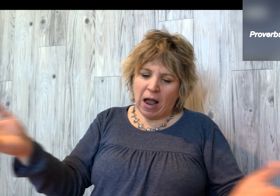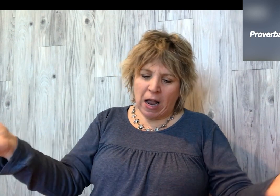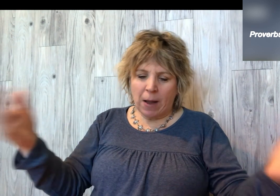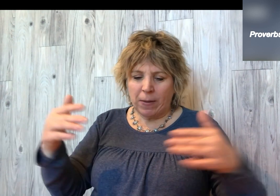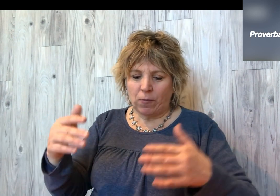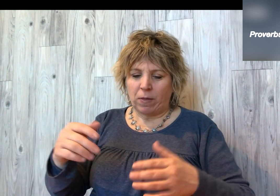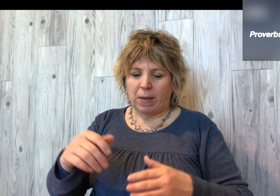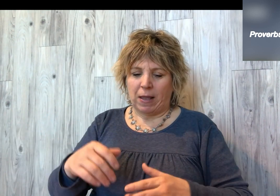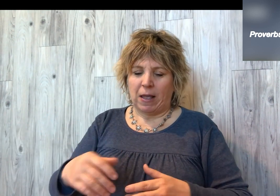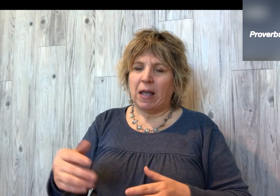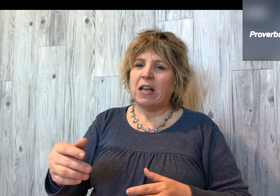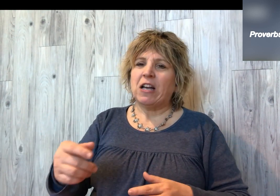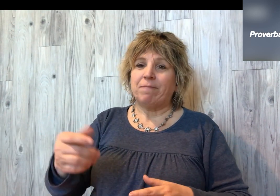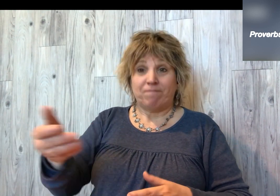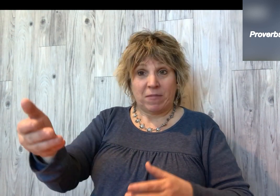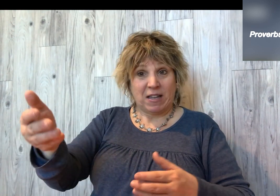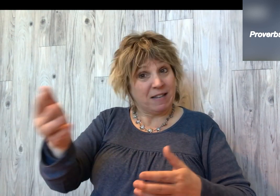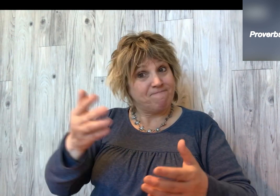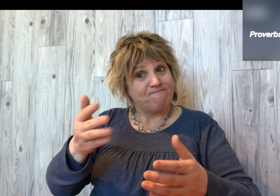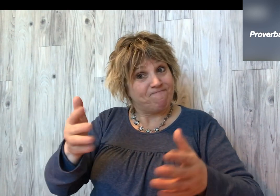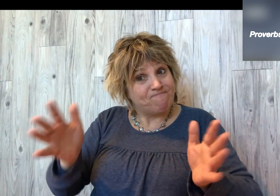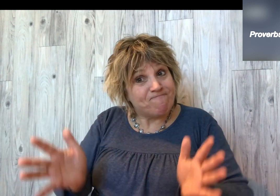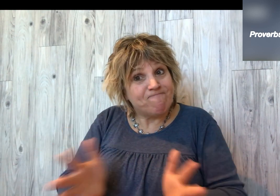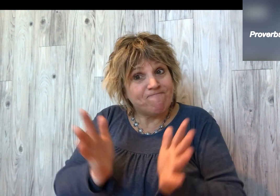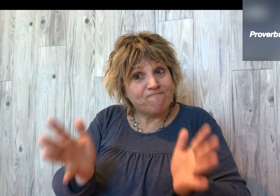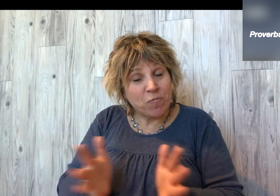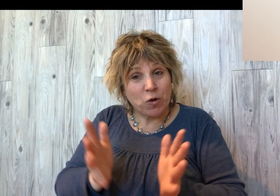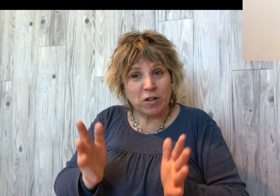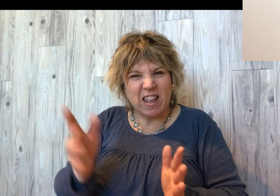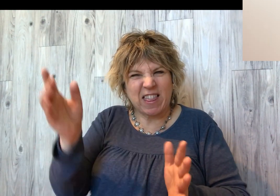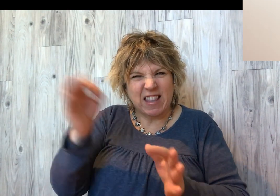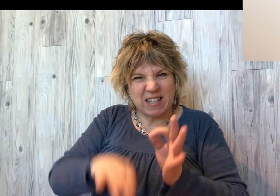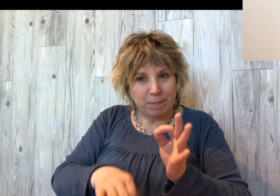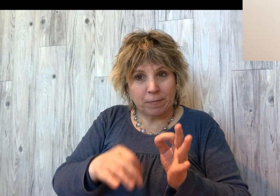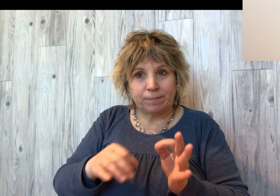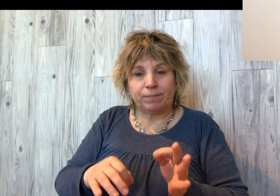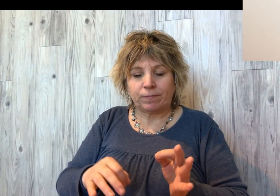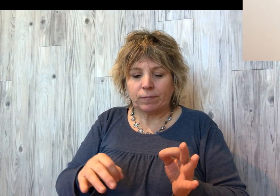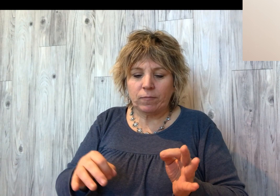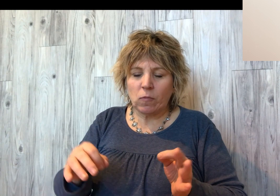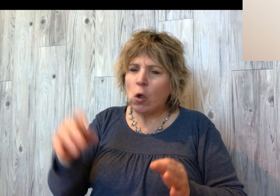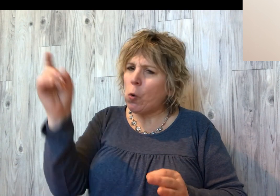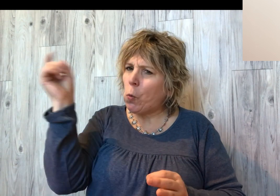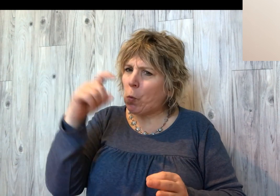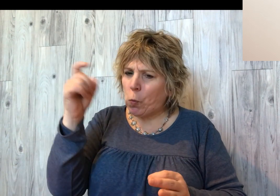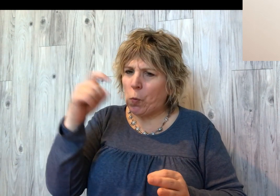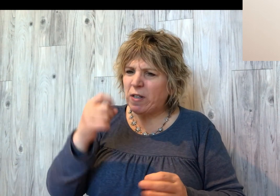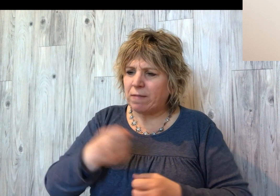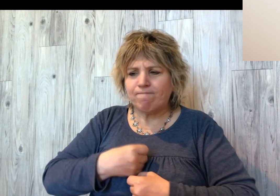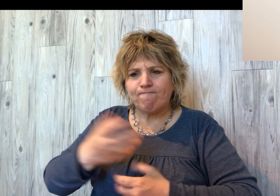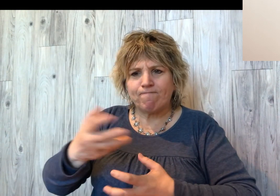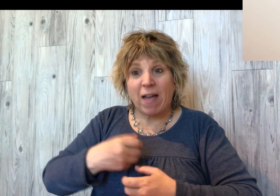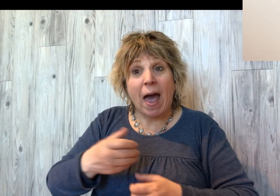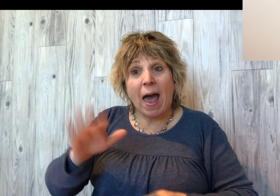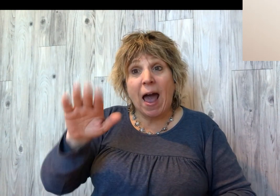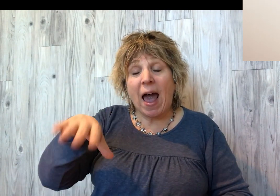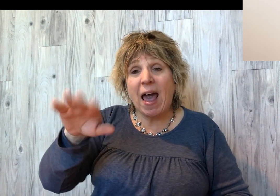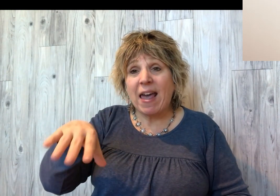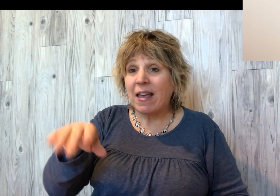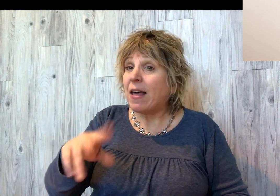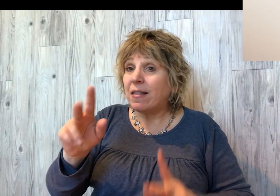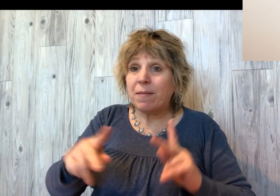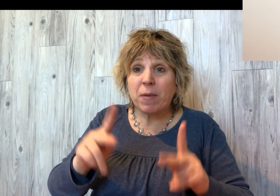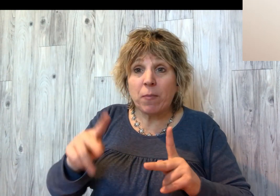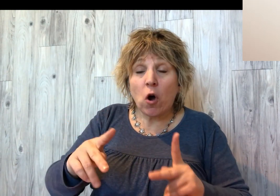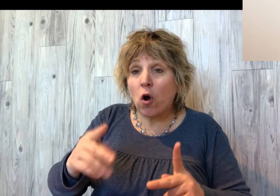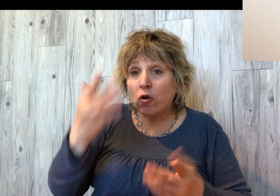Wisdom is calling us. Wisdom's like, come in with me, she urges the simple. Basically, what Solomon is saying is wisdom is crying out and saying, hey,